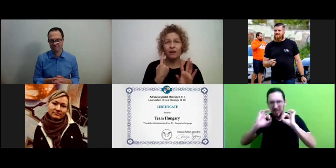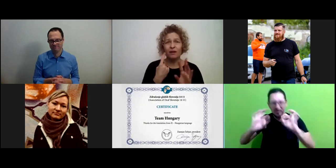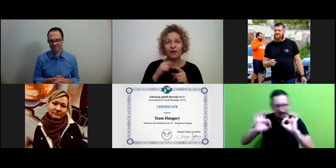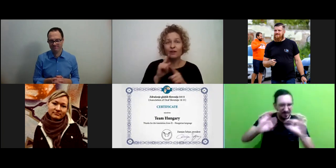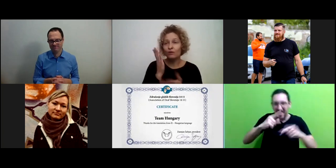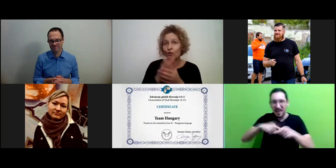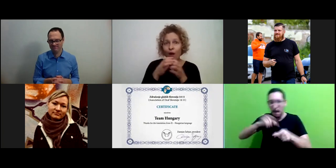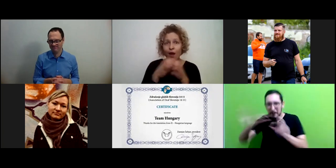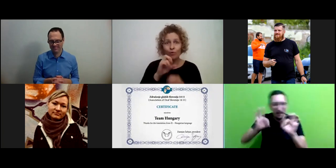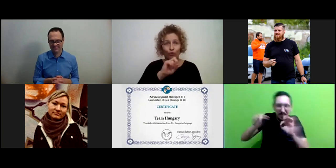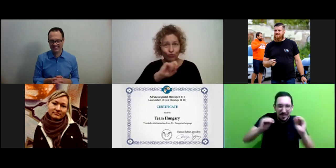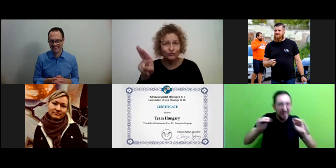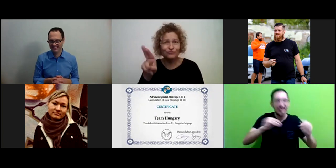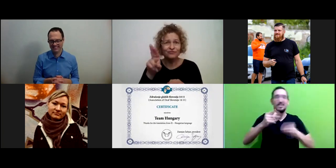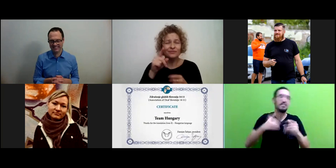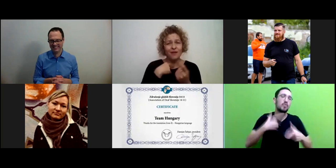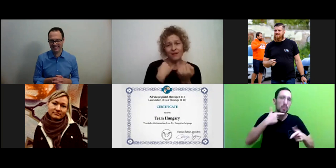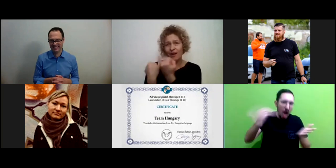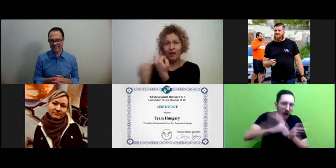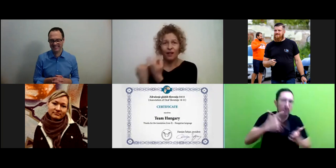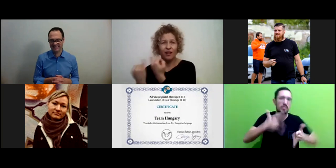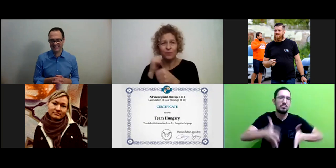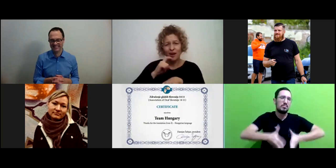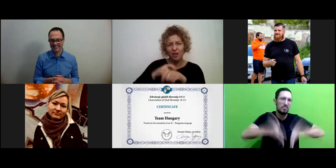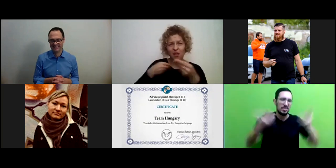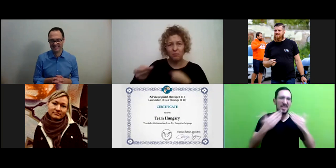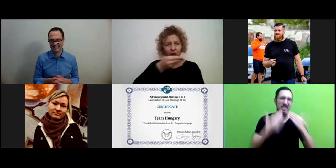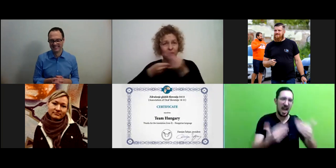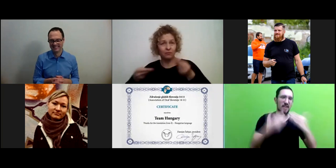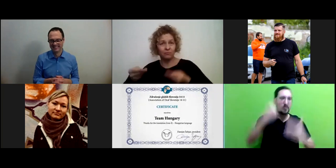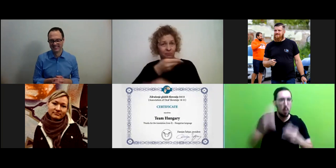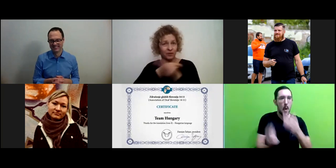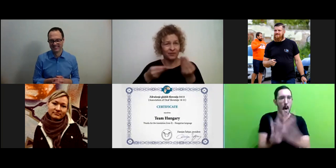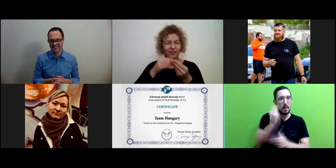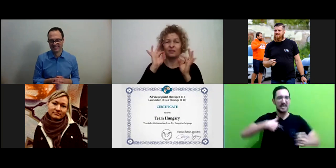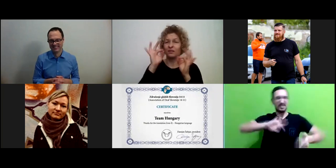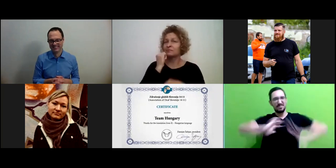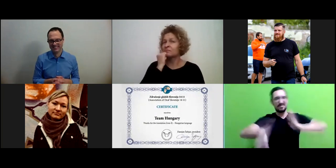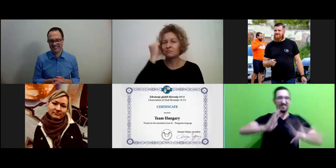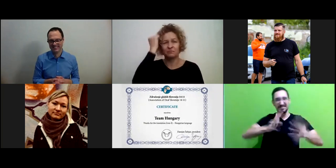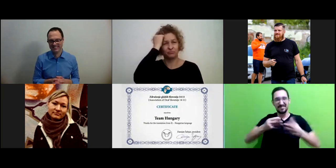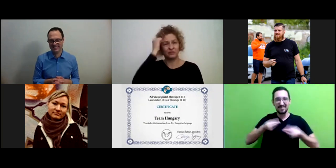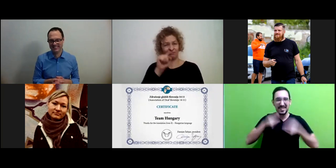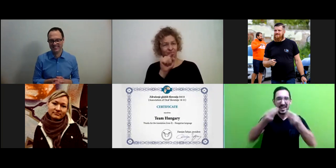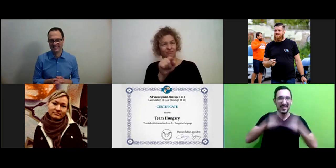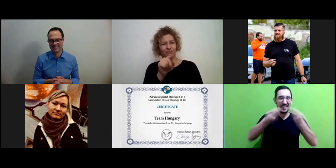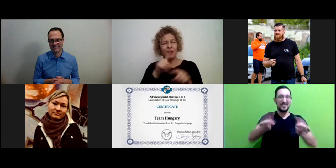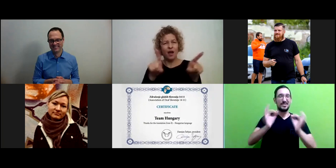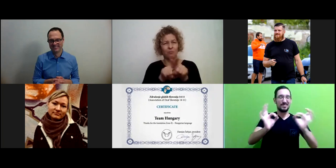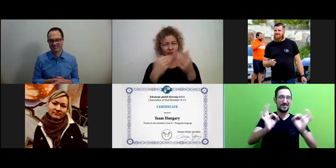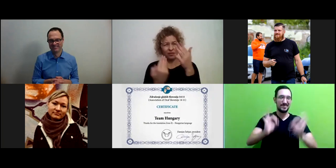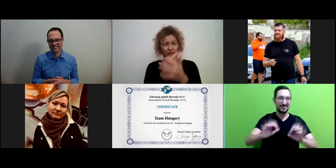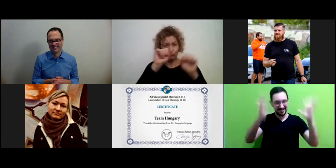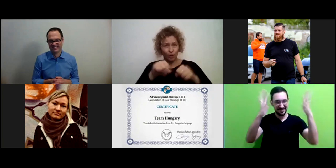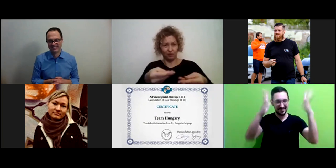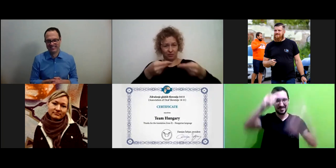that I kept on joining month and month after month. It's been such a pleasure. Thank you so much for this opportunity, for letting